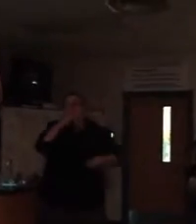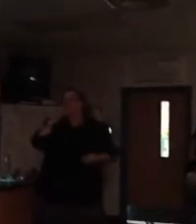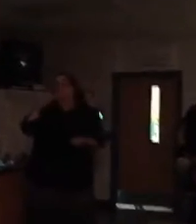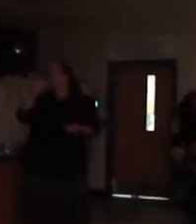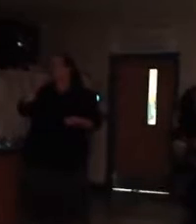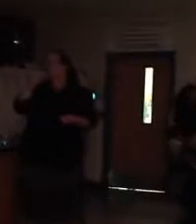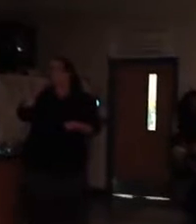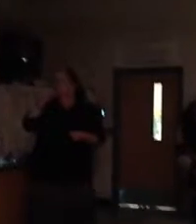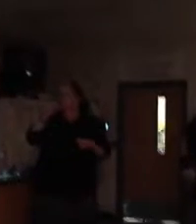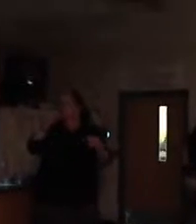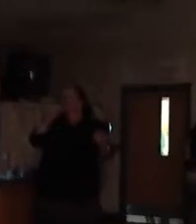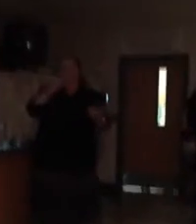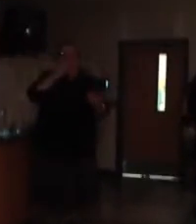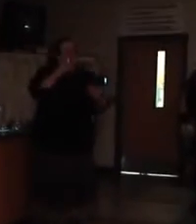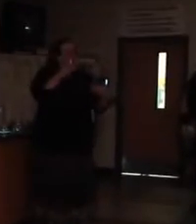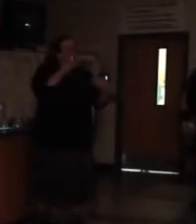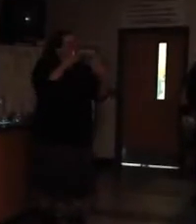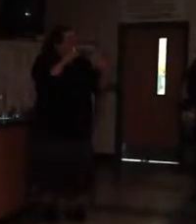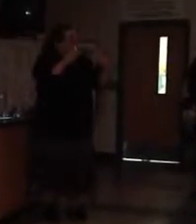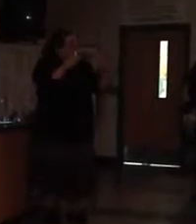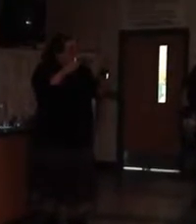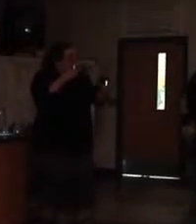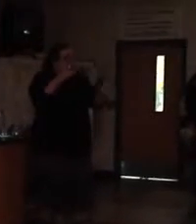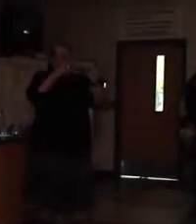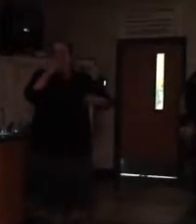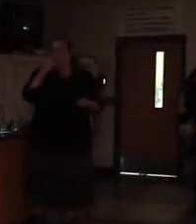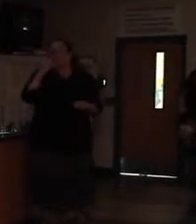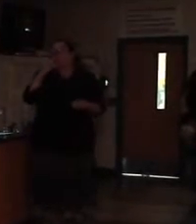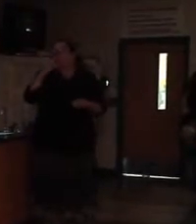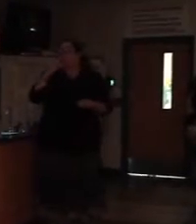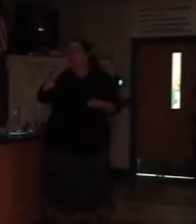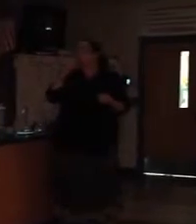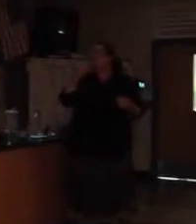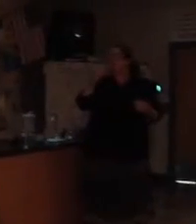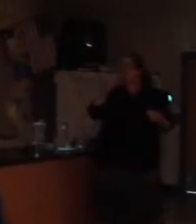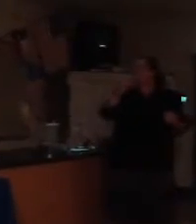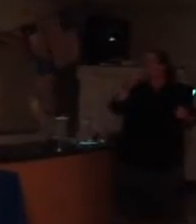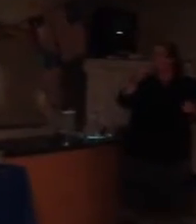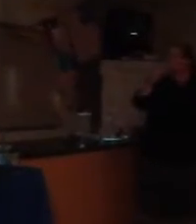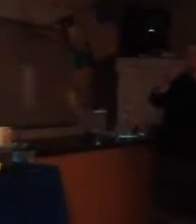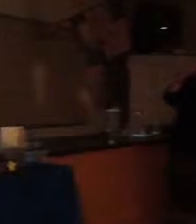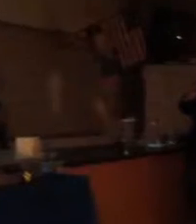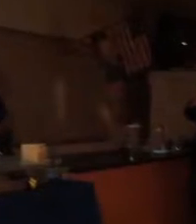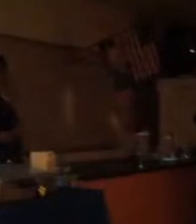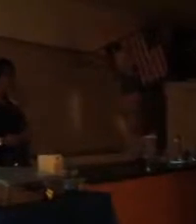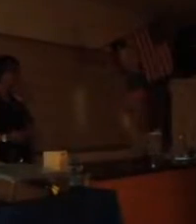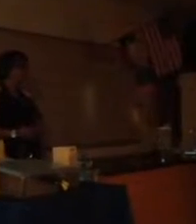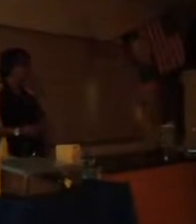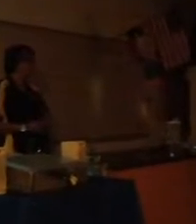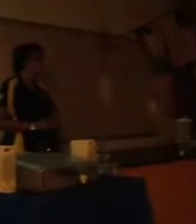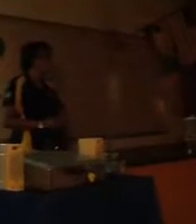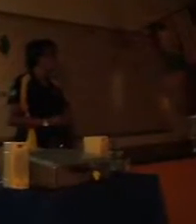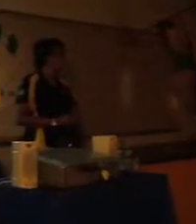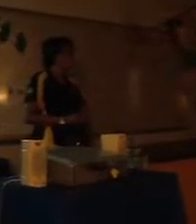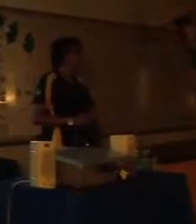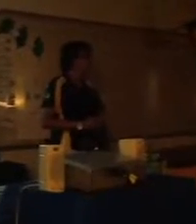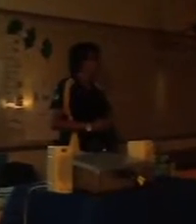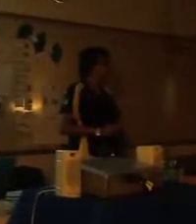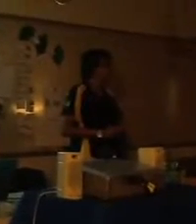We have to be able to express ourselves and explore ideas. So IB encourages that, and the